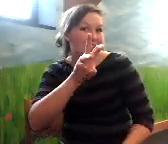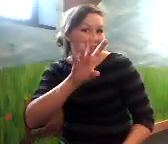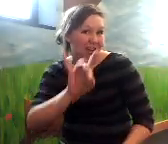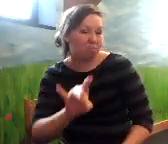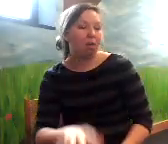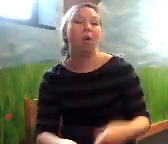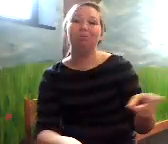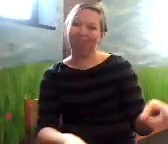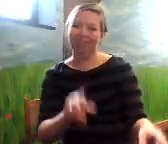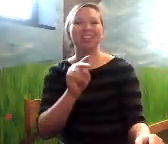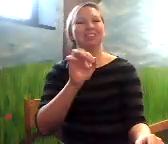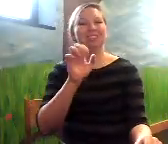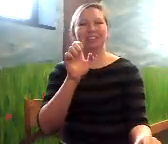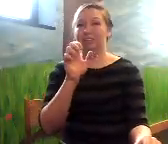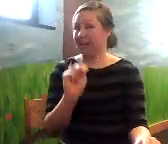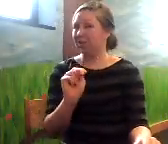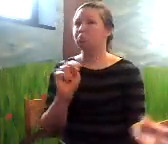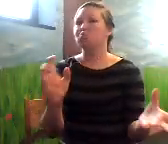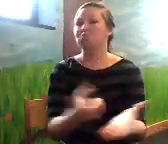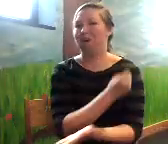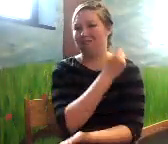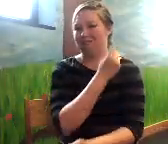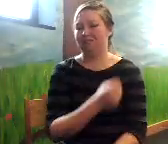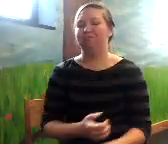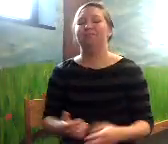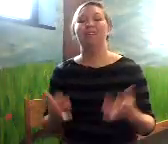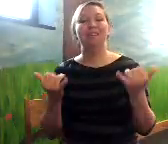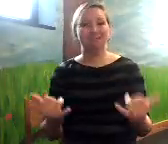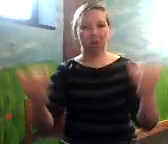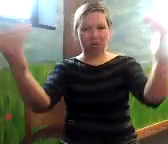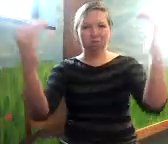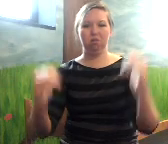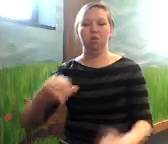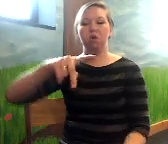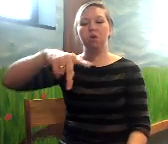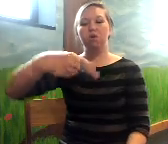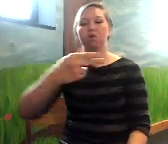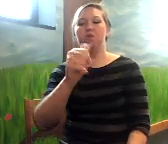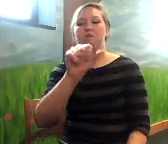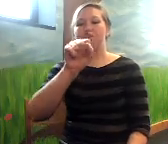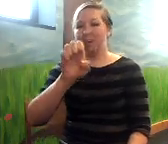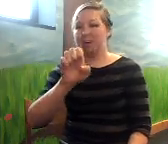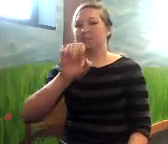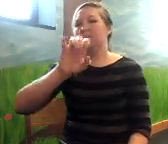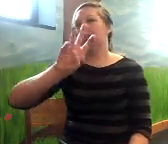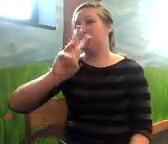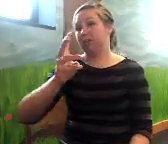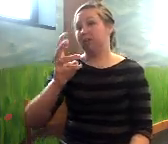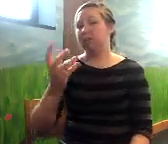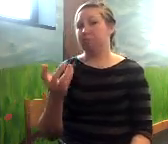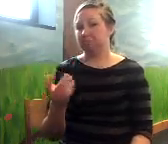family, people who you may have talked to about Vietnam, will remember very distinctly. And that's